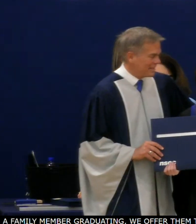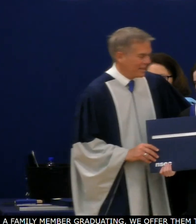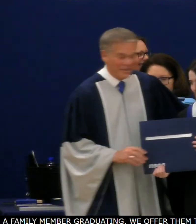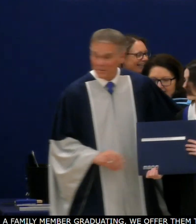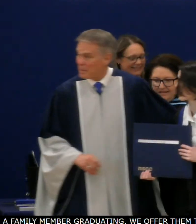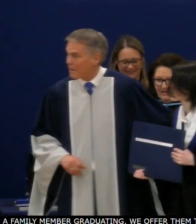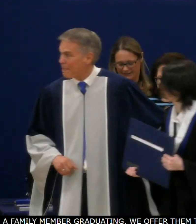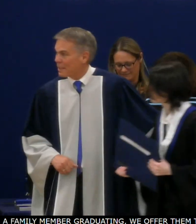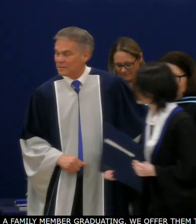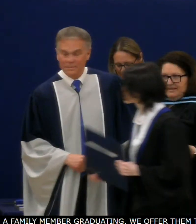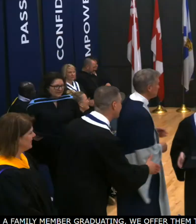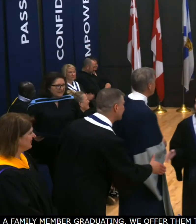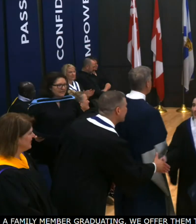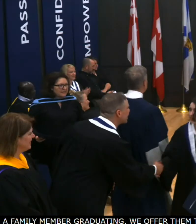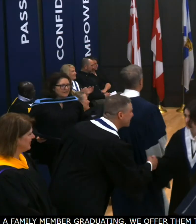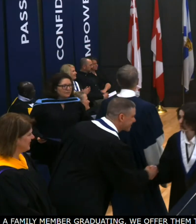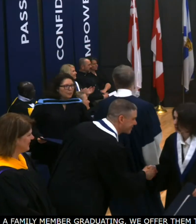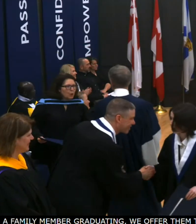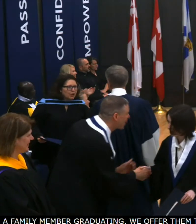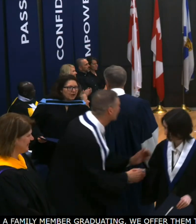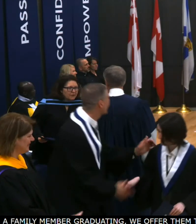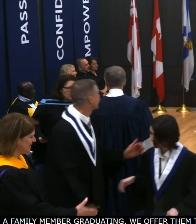Selena Harbers.